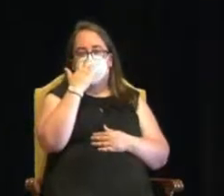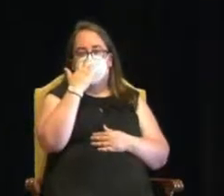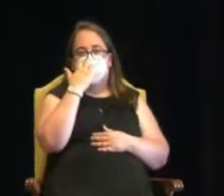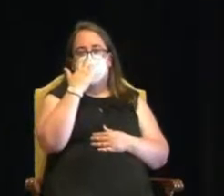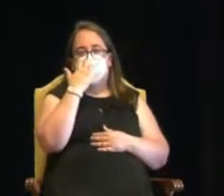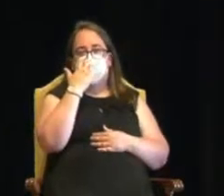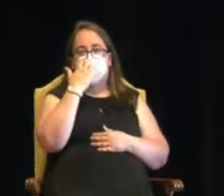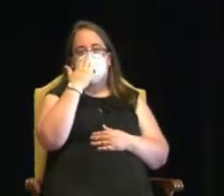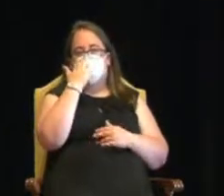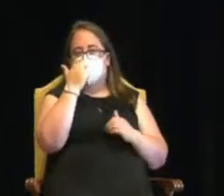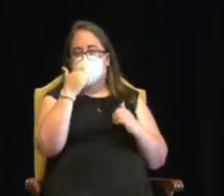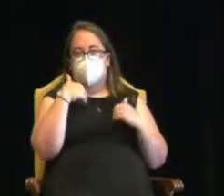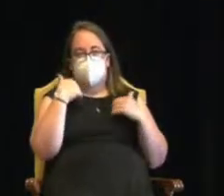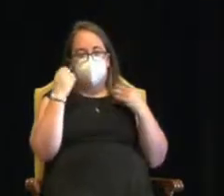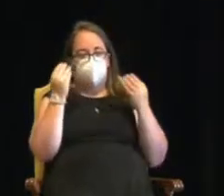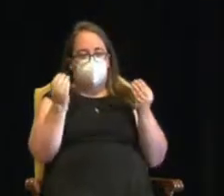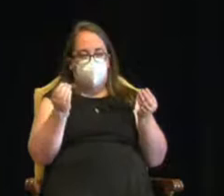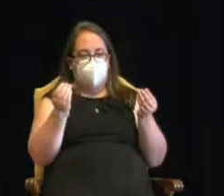humorless,